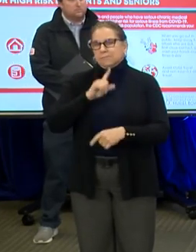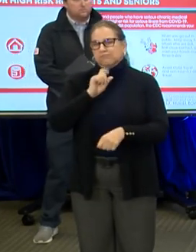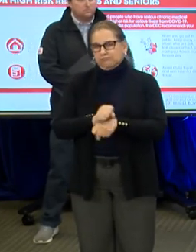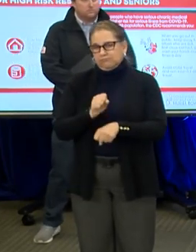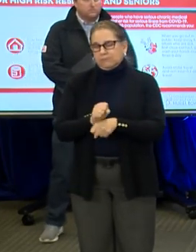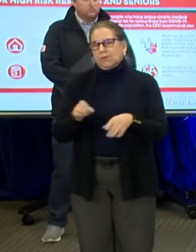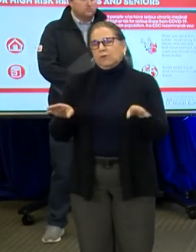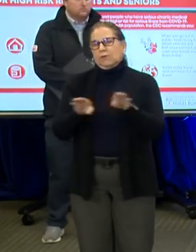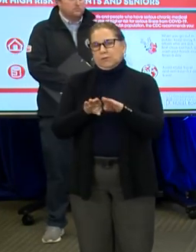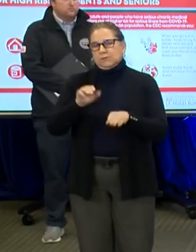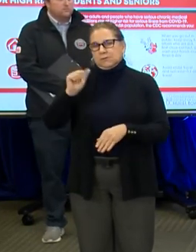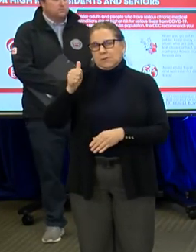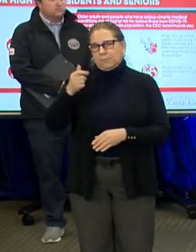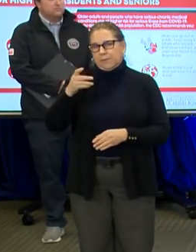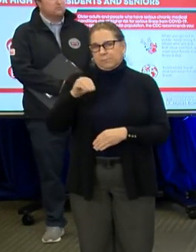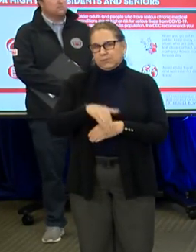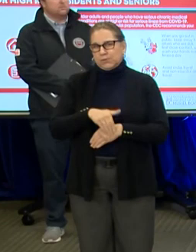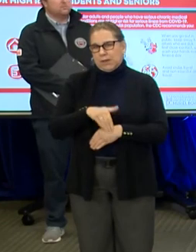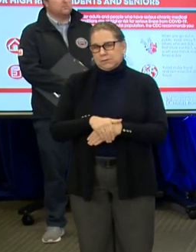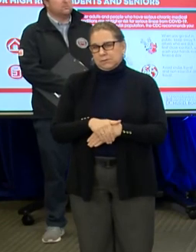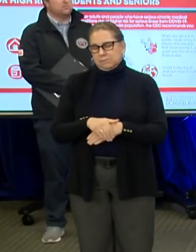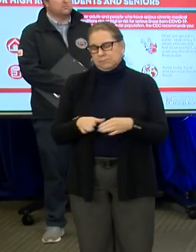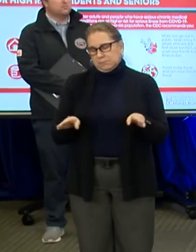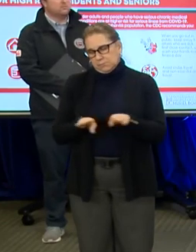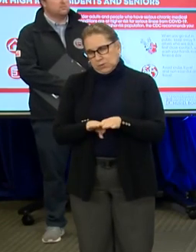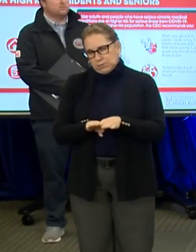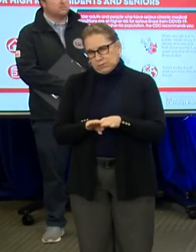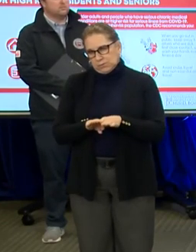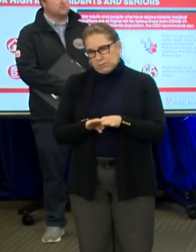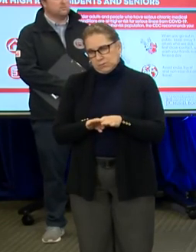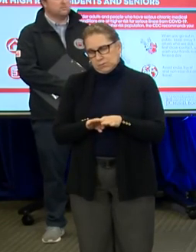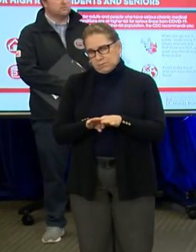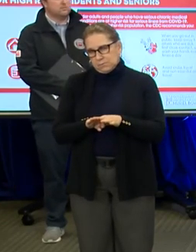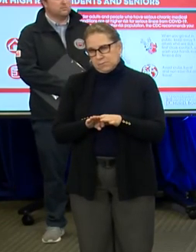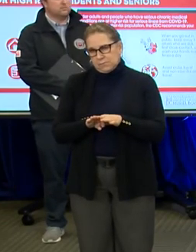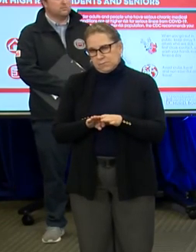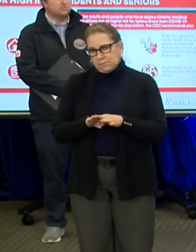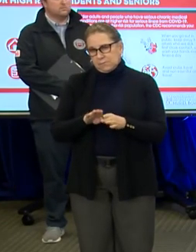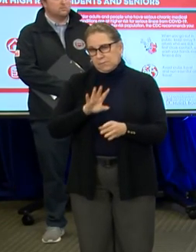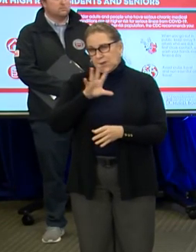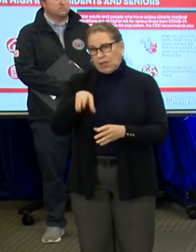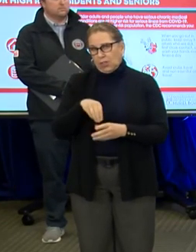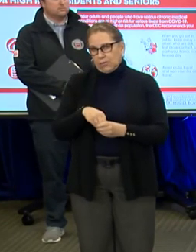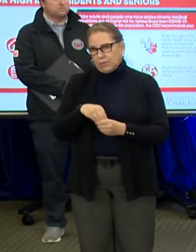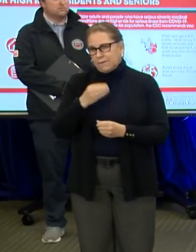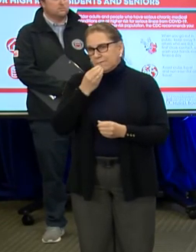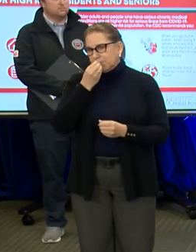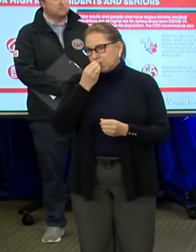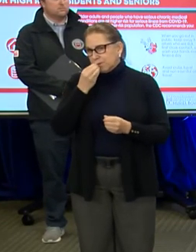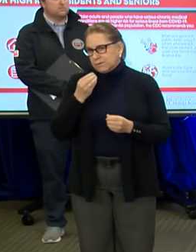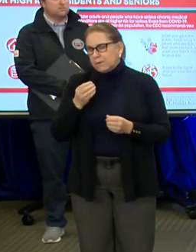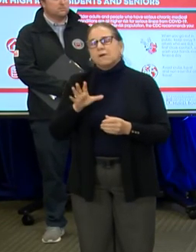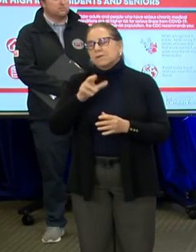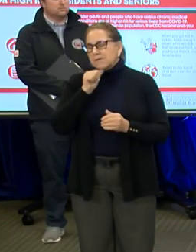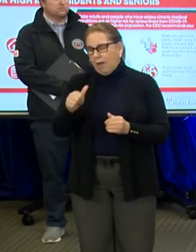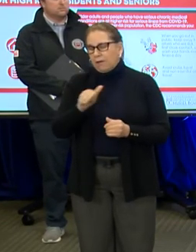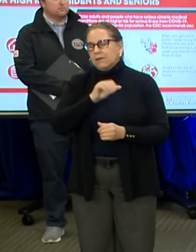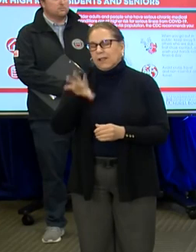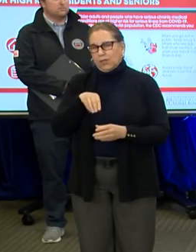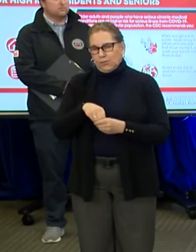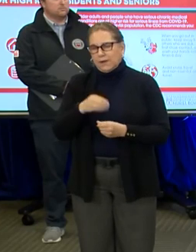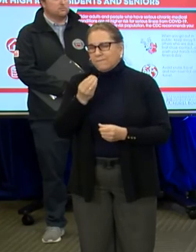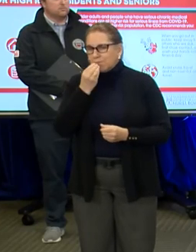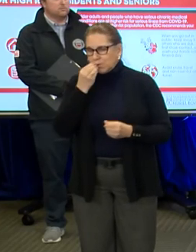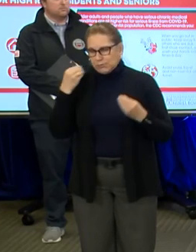tonight. That does not include grocery stores. I want to make it very clear that grocery stores will, in among